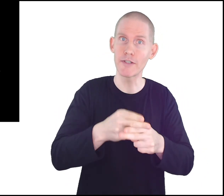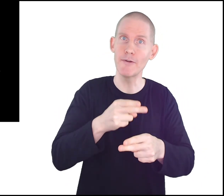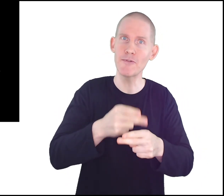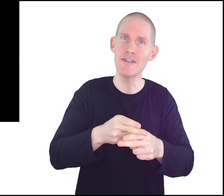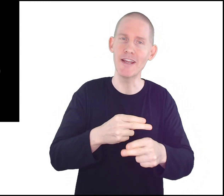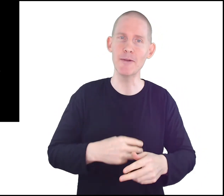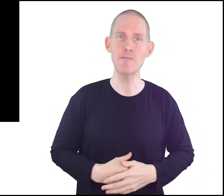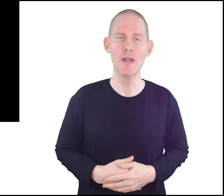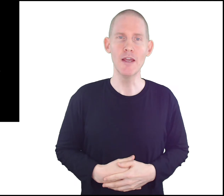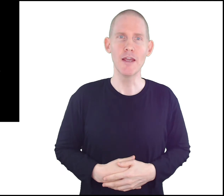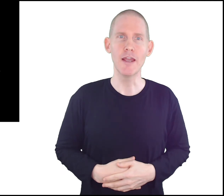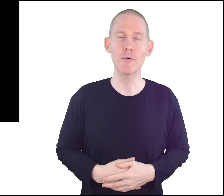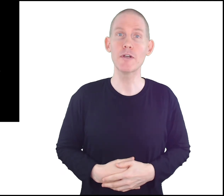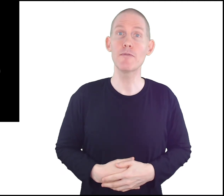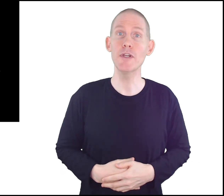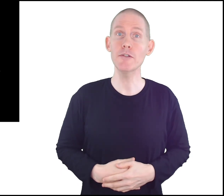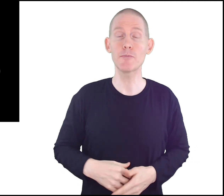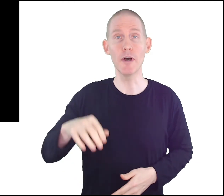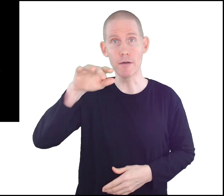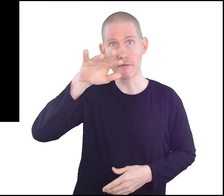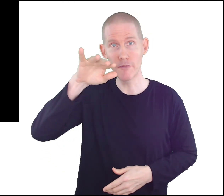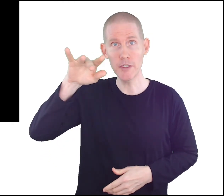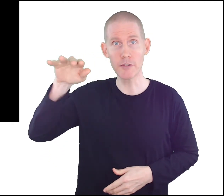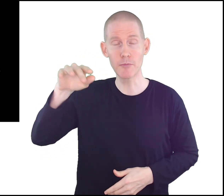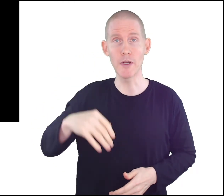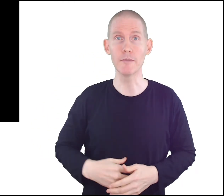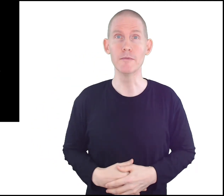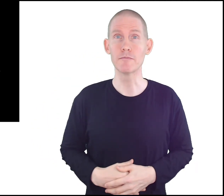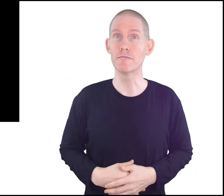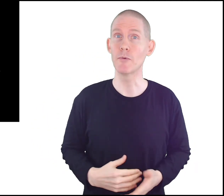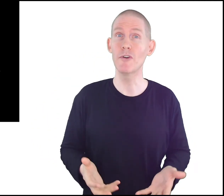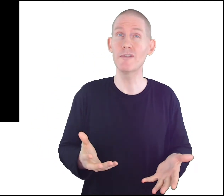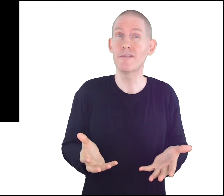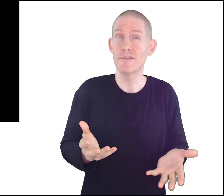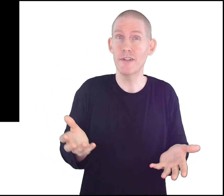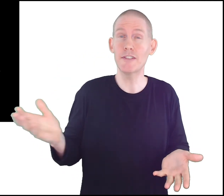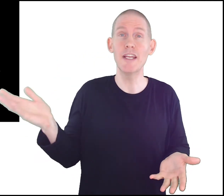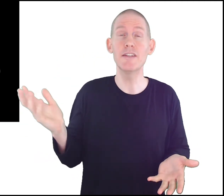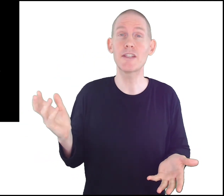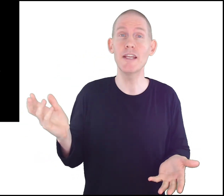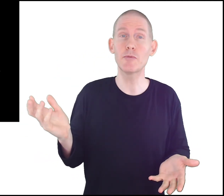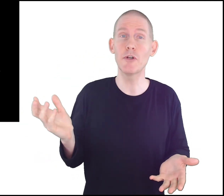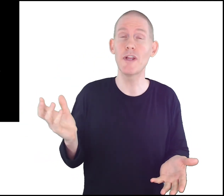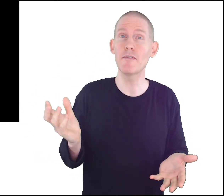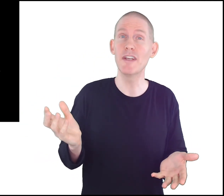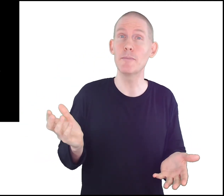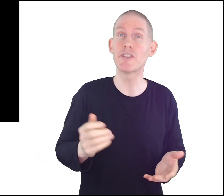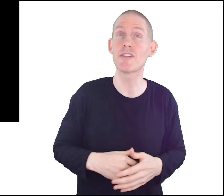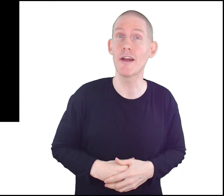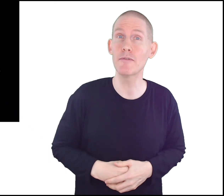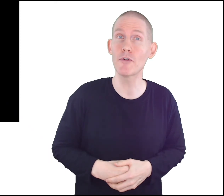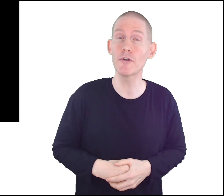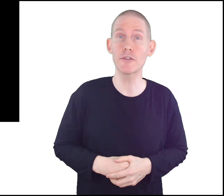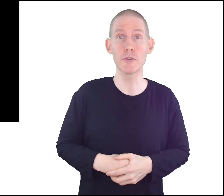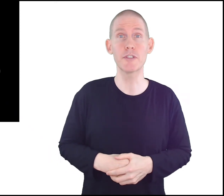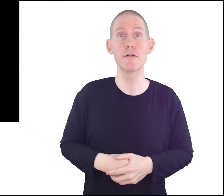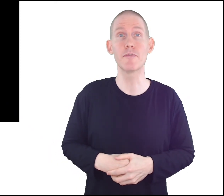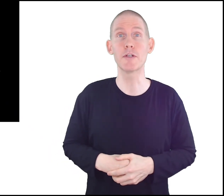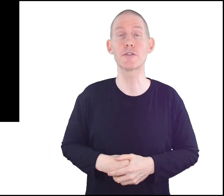for name, and we're going to fingerspell. Fingerspell. We don't, let's say in this case, we don't have a name sign for her, so we're just going to fingerspell